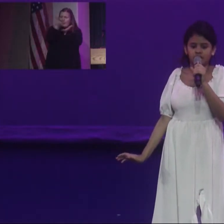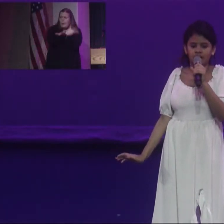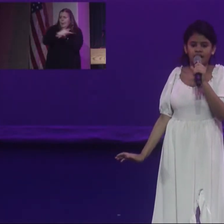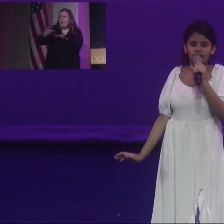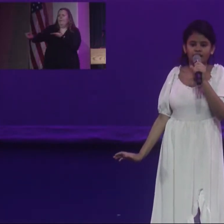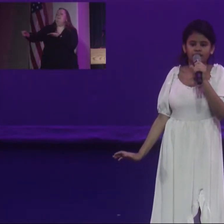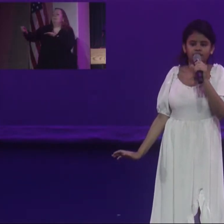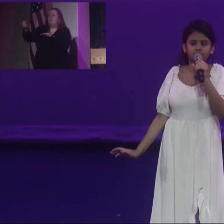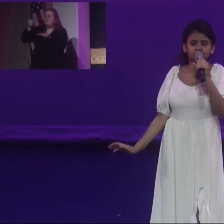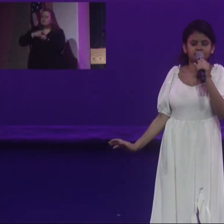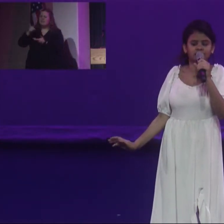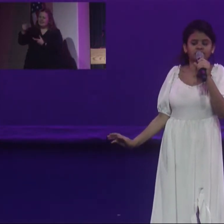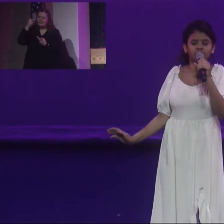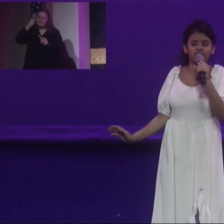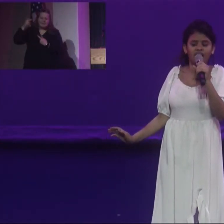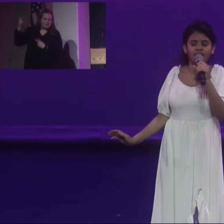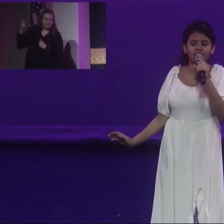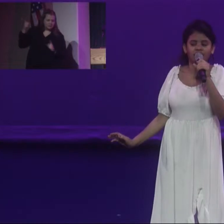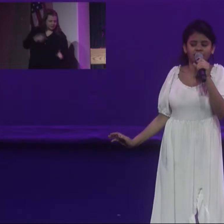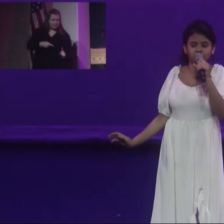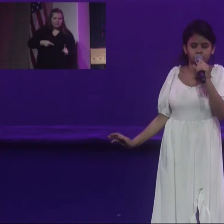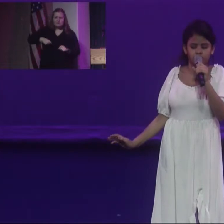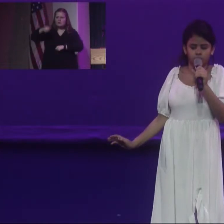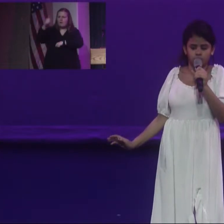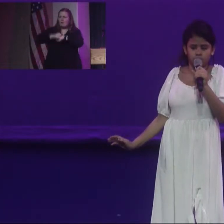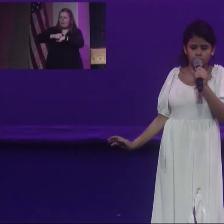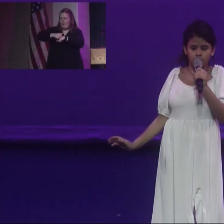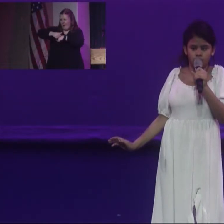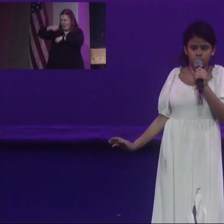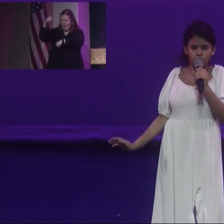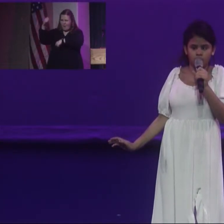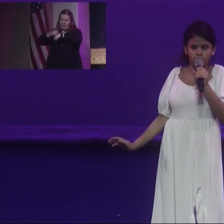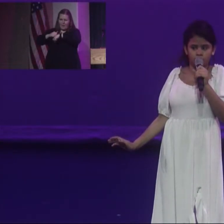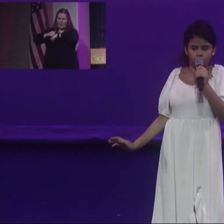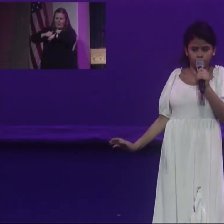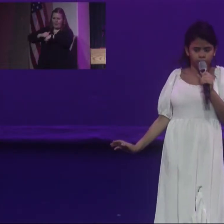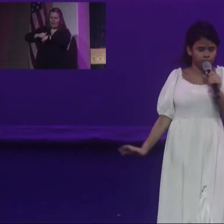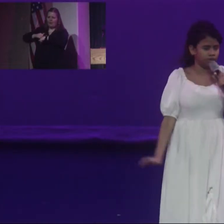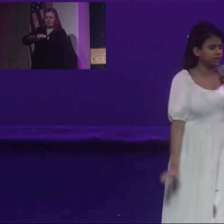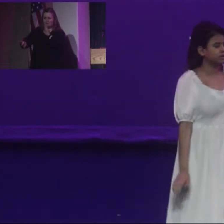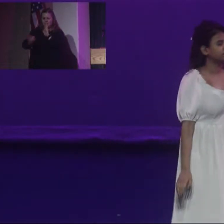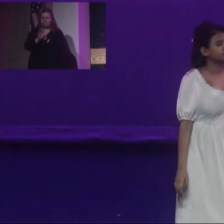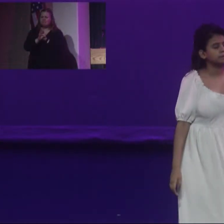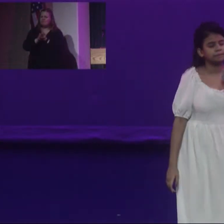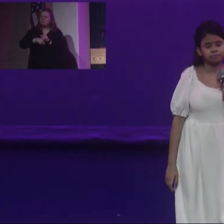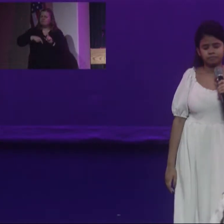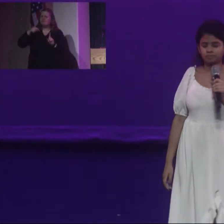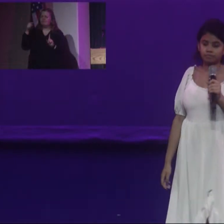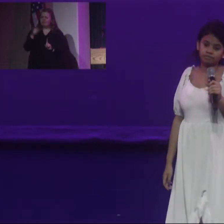waters dry, you'll still find storm.